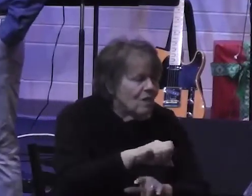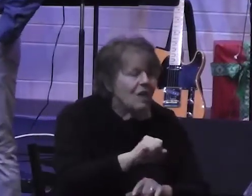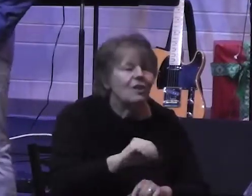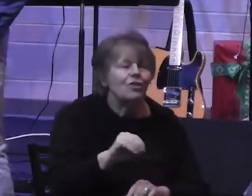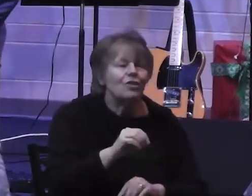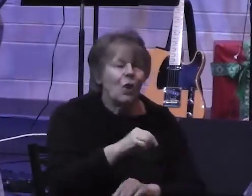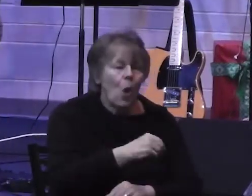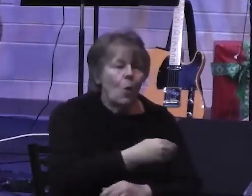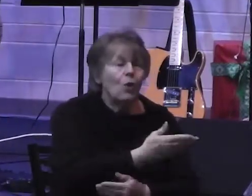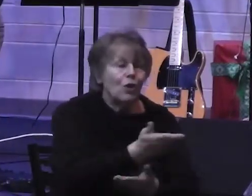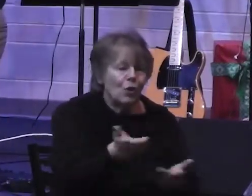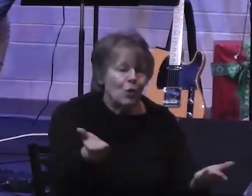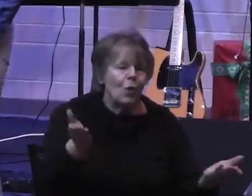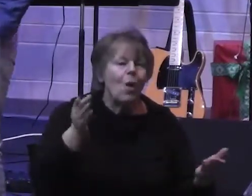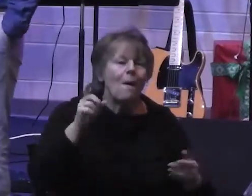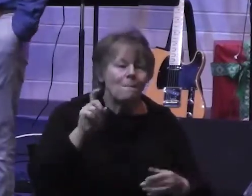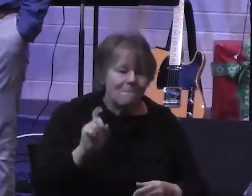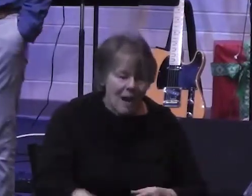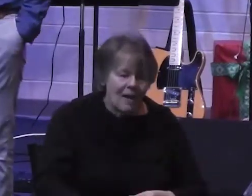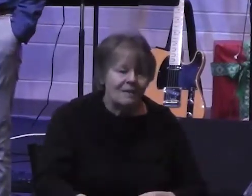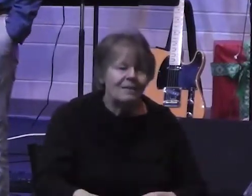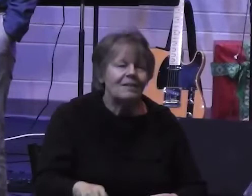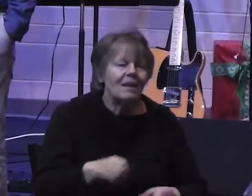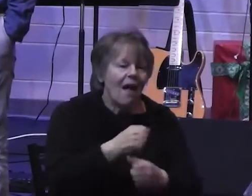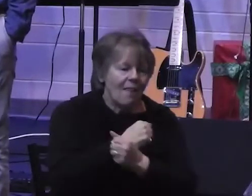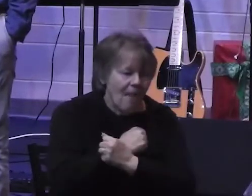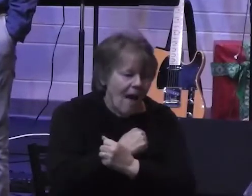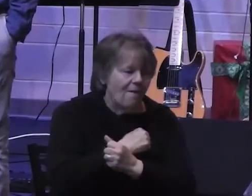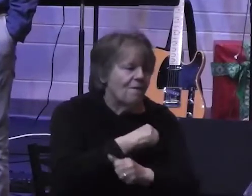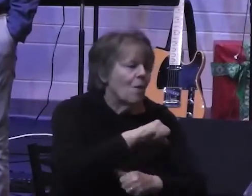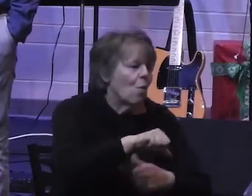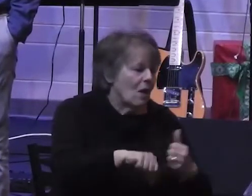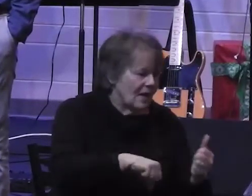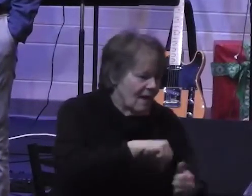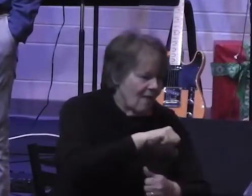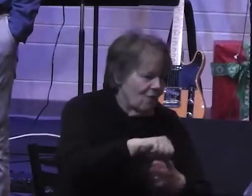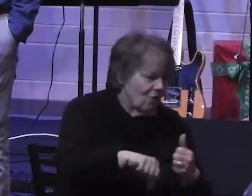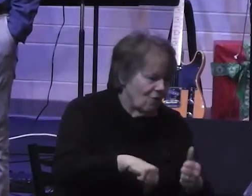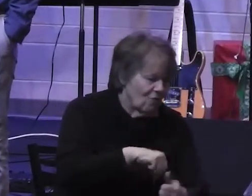you must love one another.